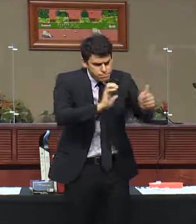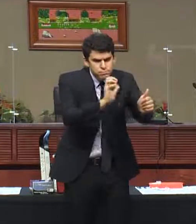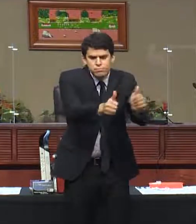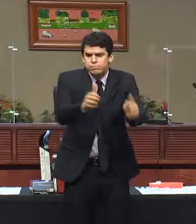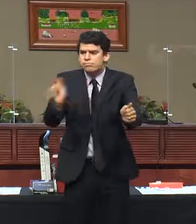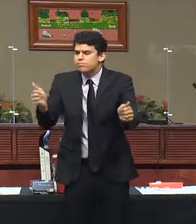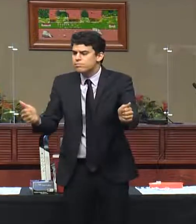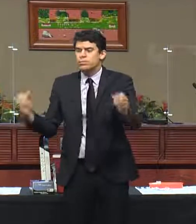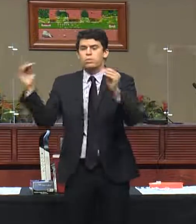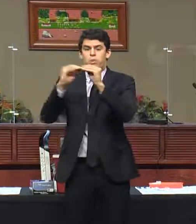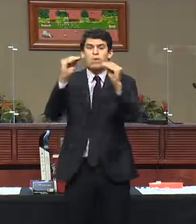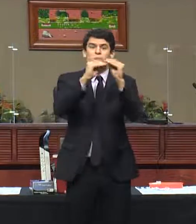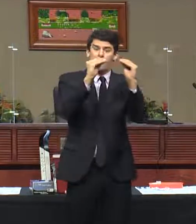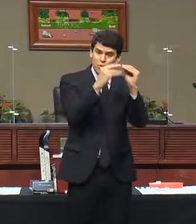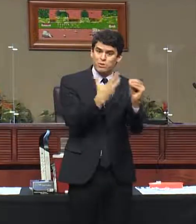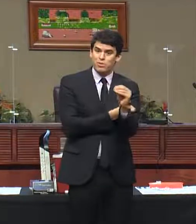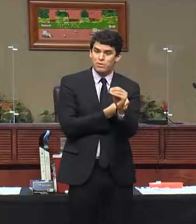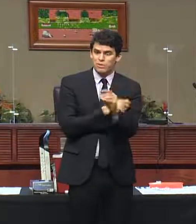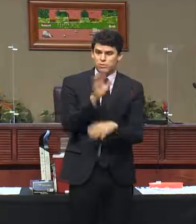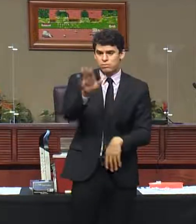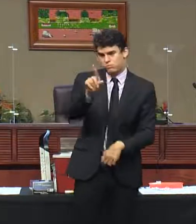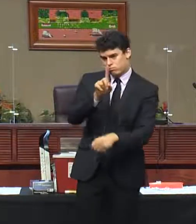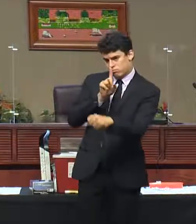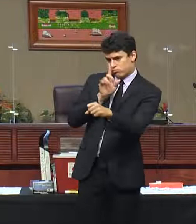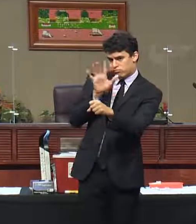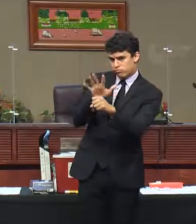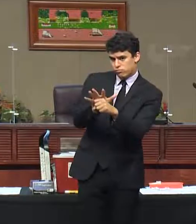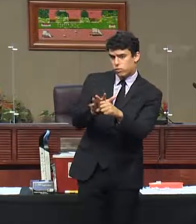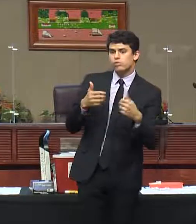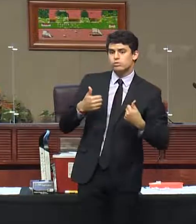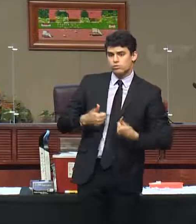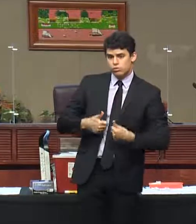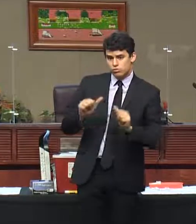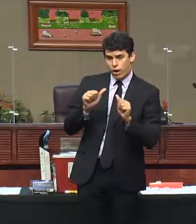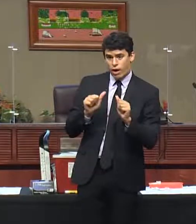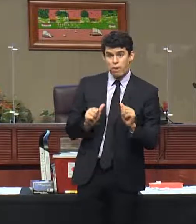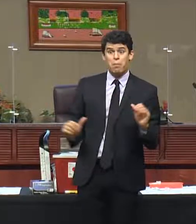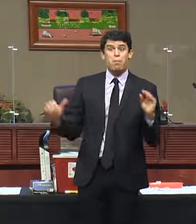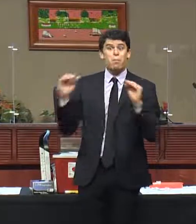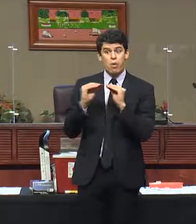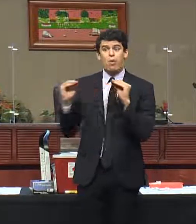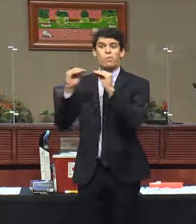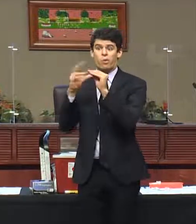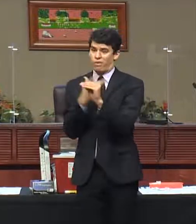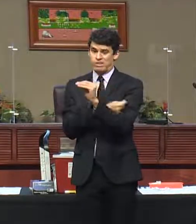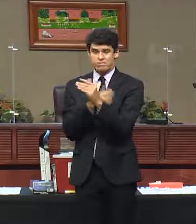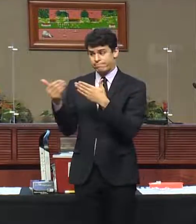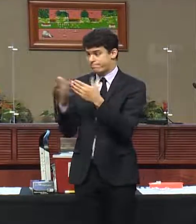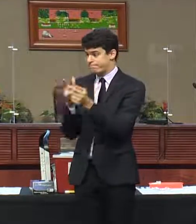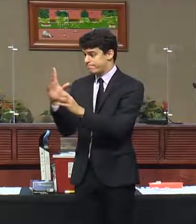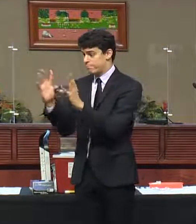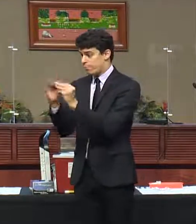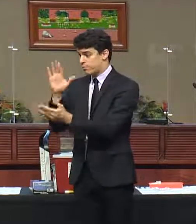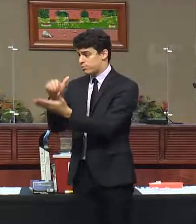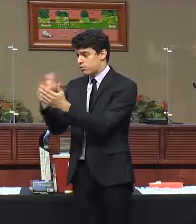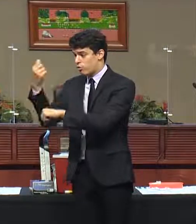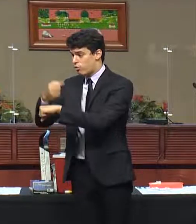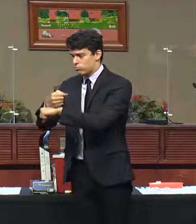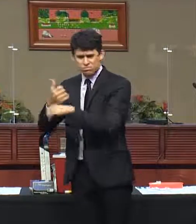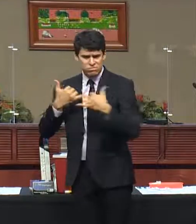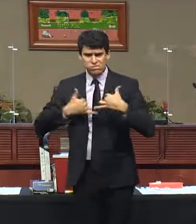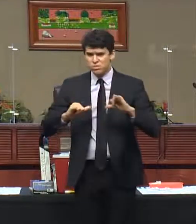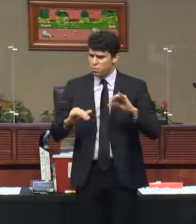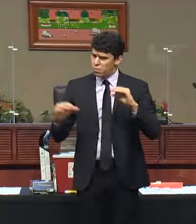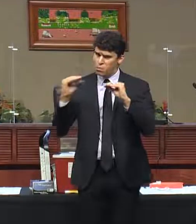what I can assure you is that we will try to keep the same volume or higher if we get more doses of the vaccines that we are providing at the